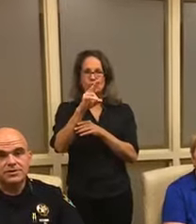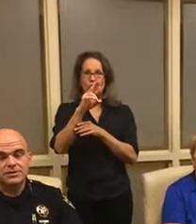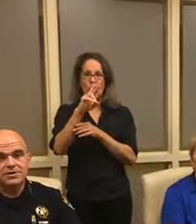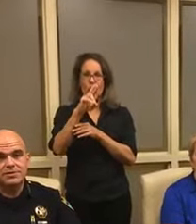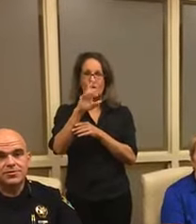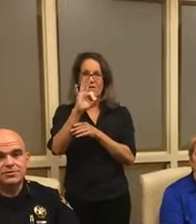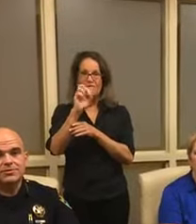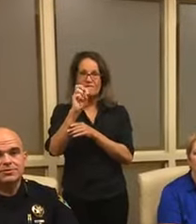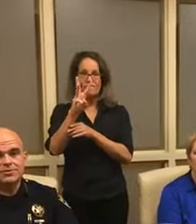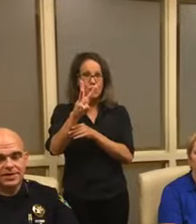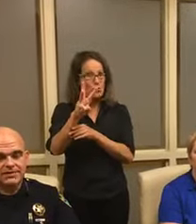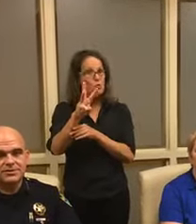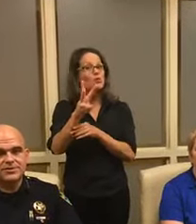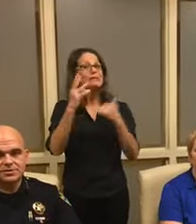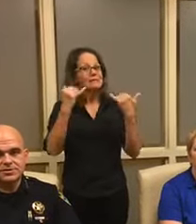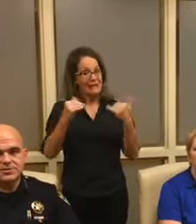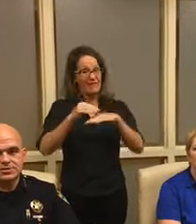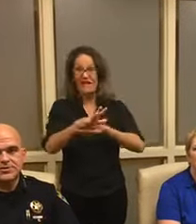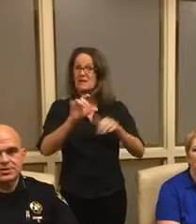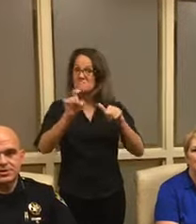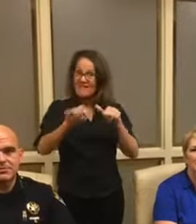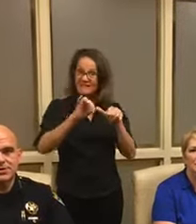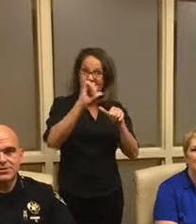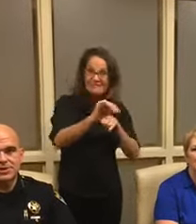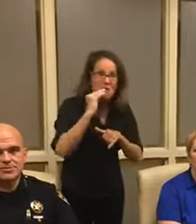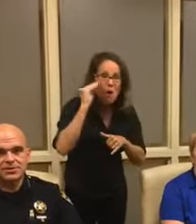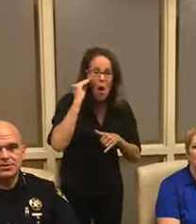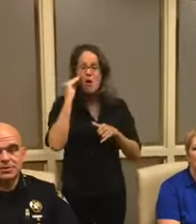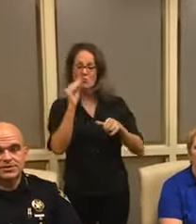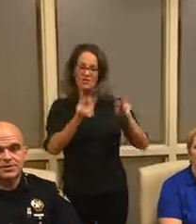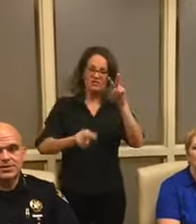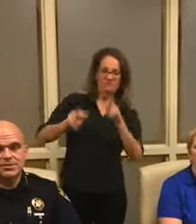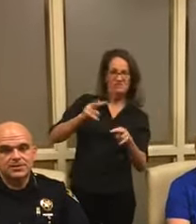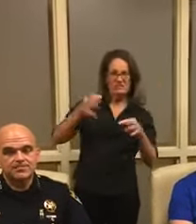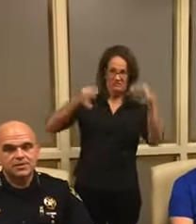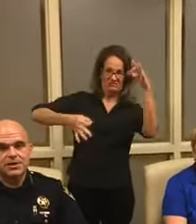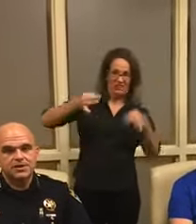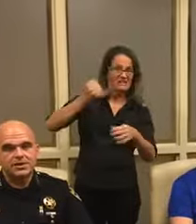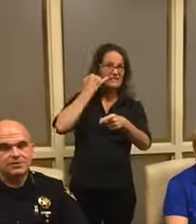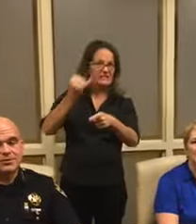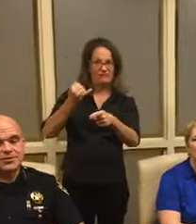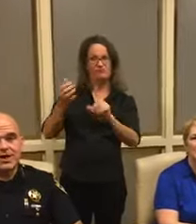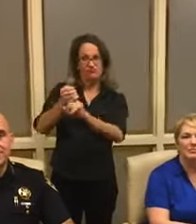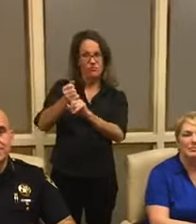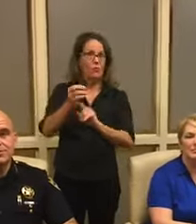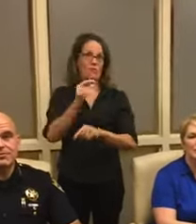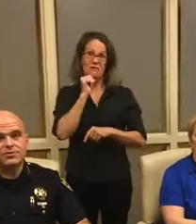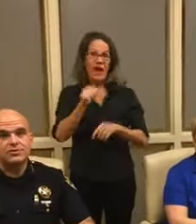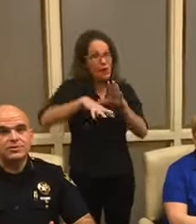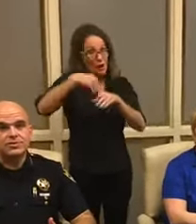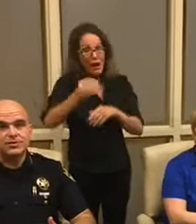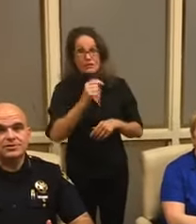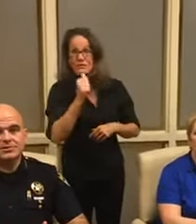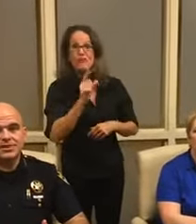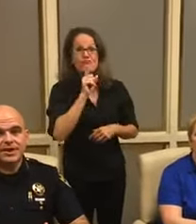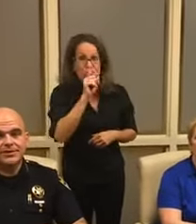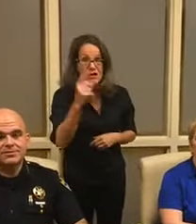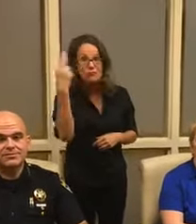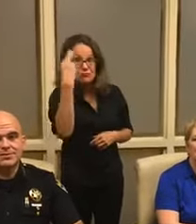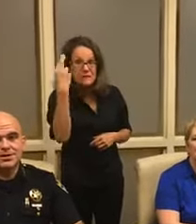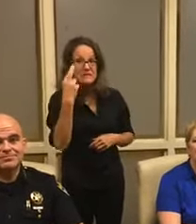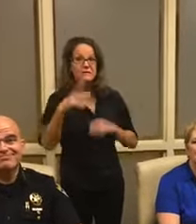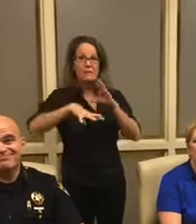it. We will obviously use our discretion and best judgment in doing so. But if you're out and you have no real good reason to be